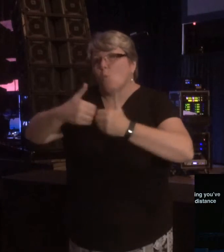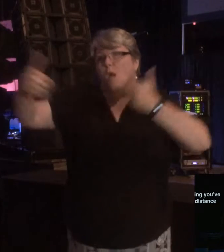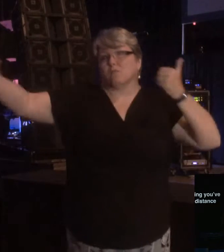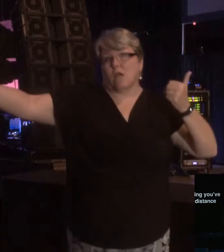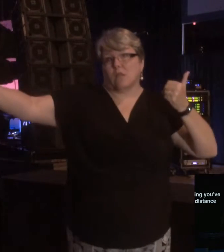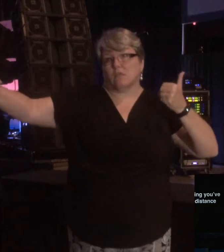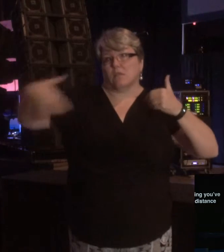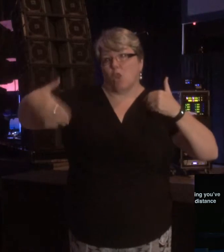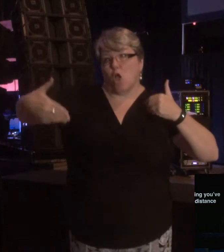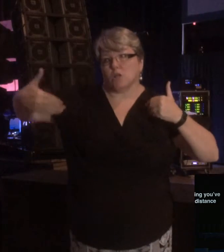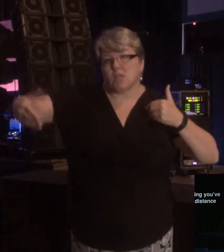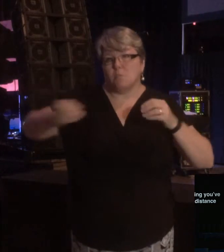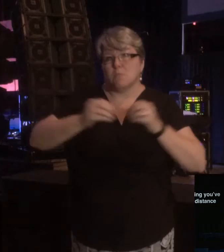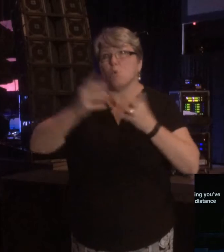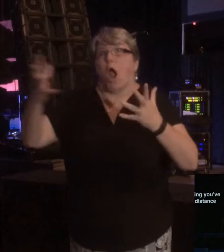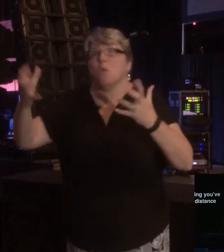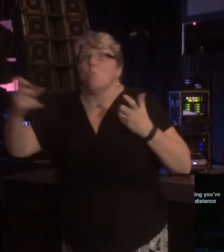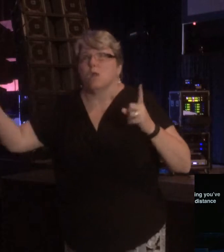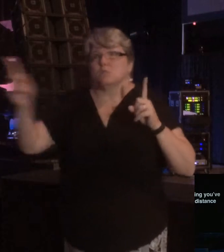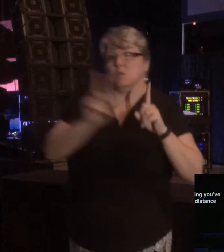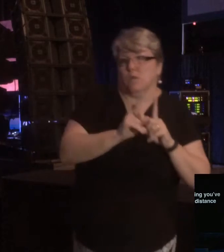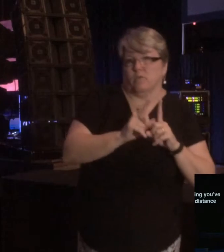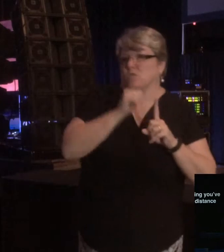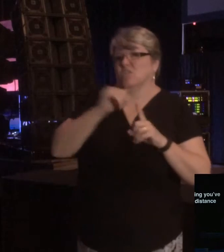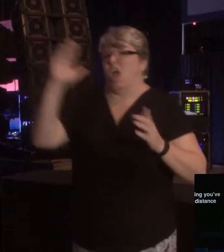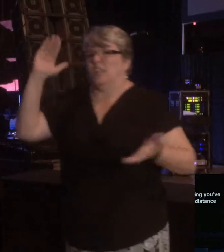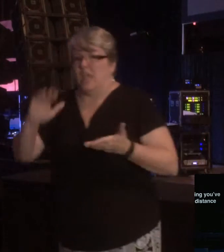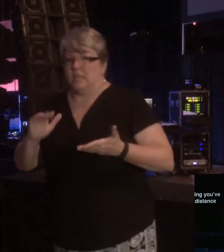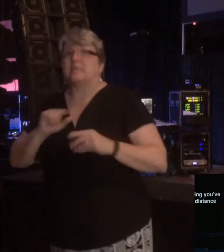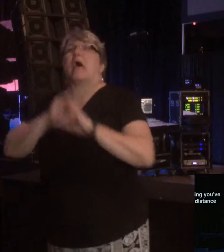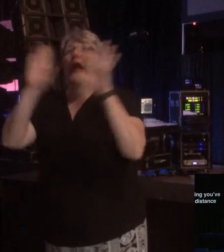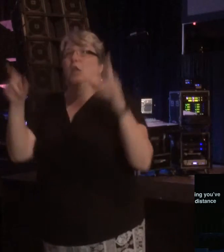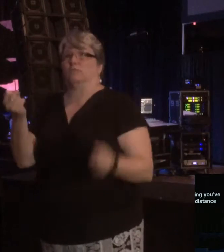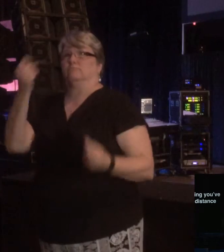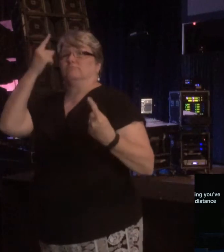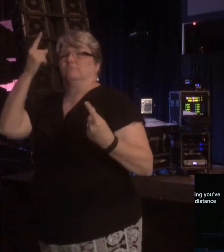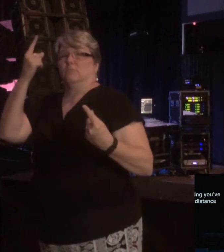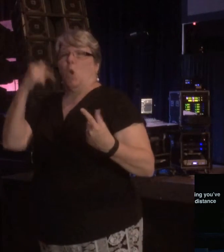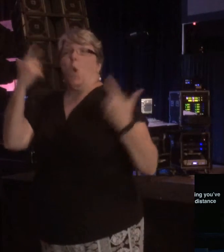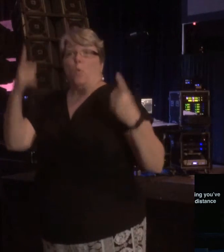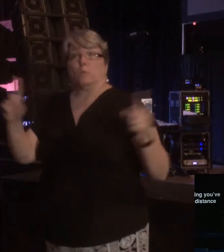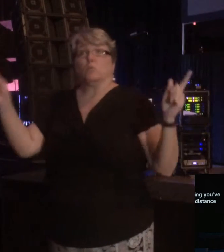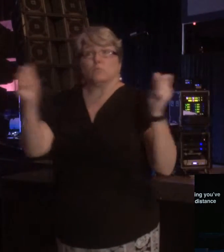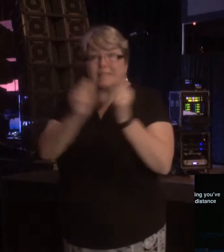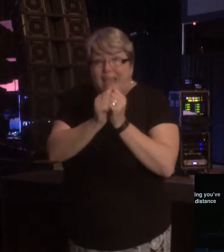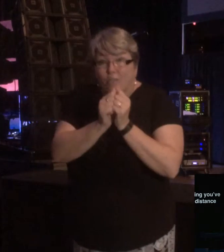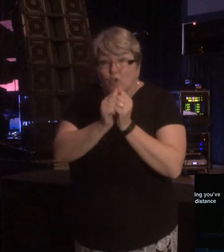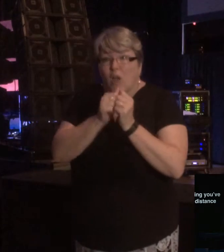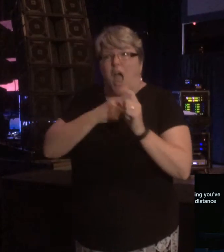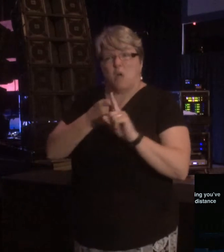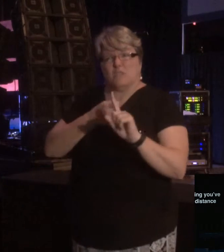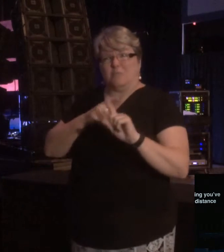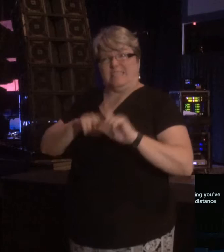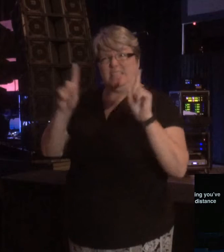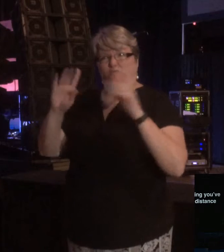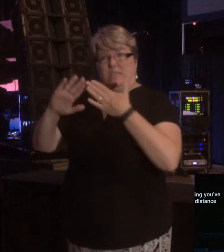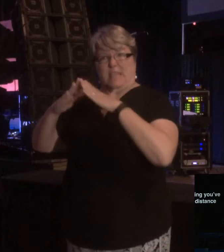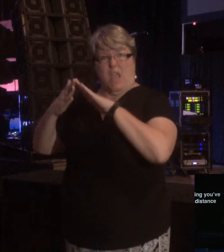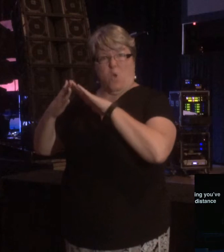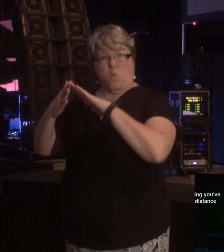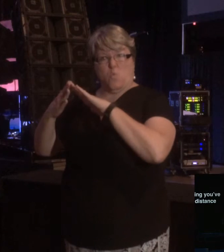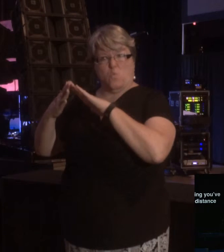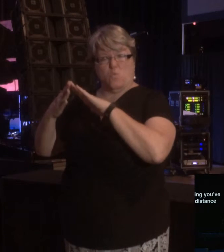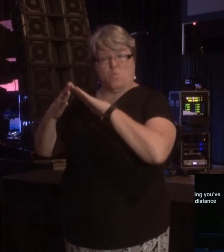then it changes the dynamic to where like I'm teaching you or you're teaching me. And it was just like, we don't need to do that. Like you should have your own